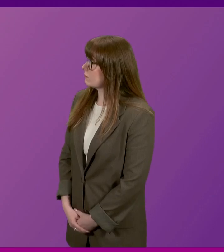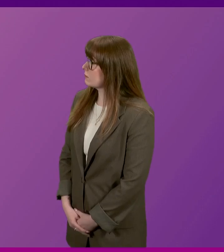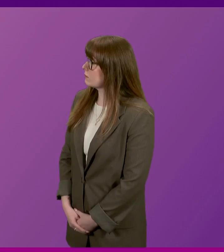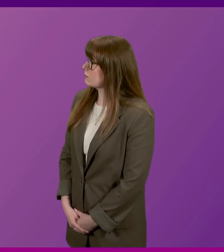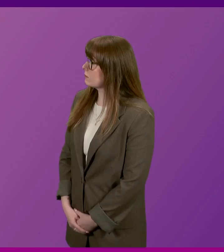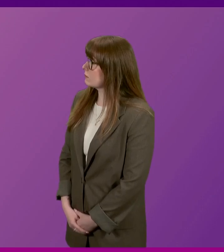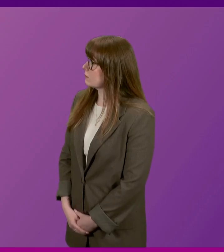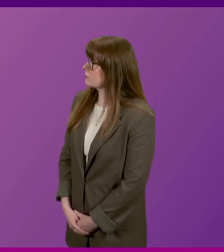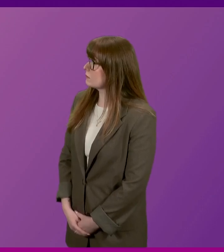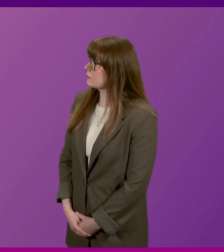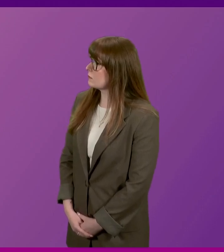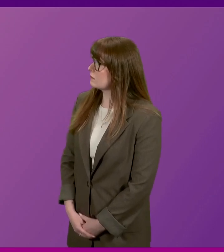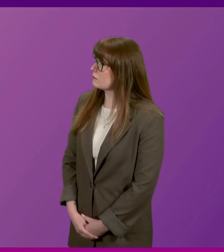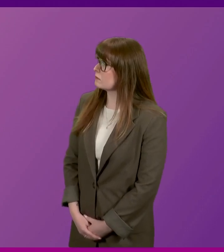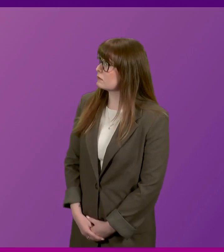can speak.